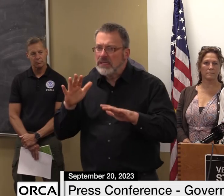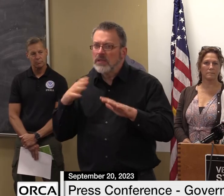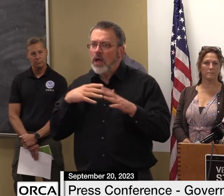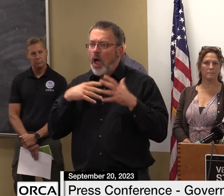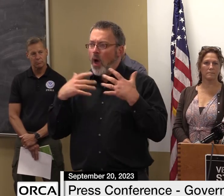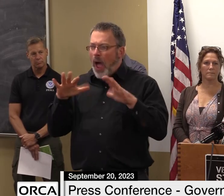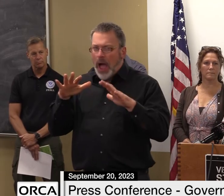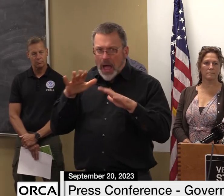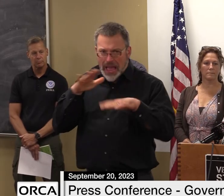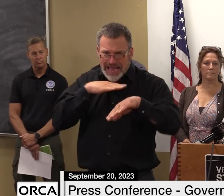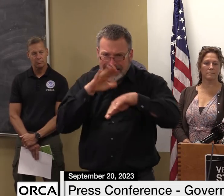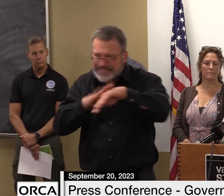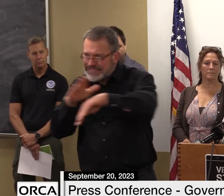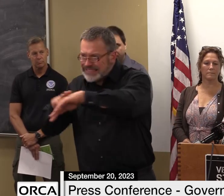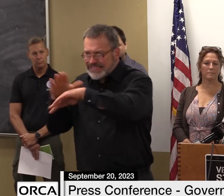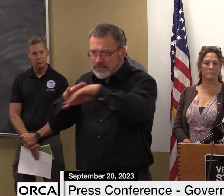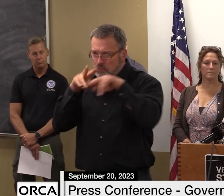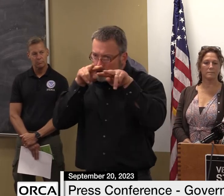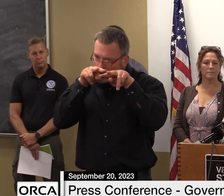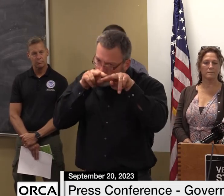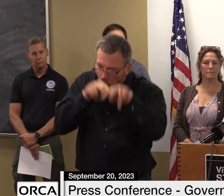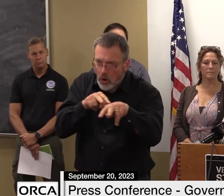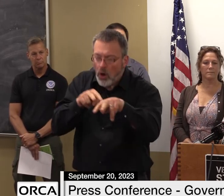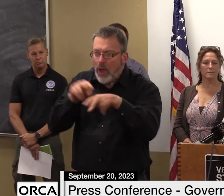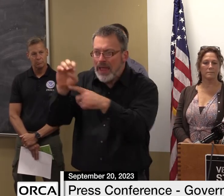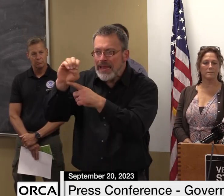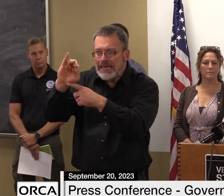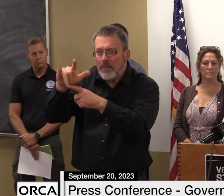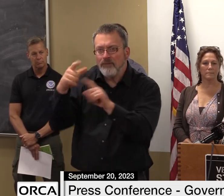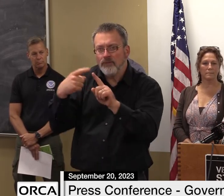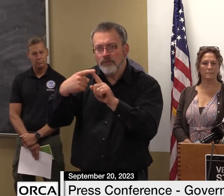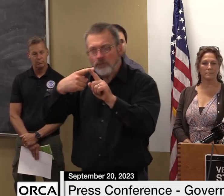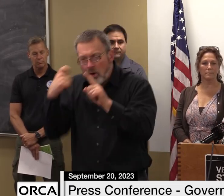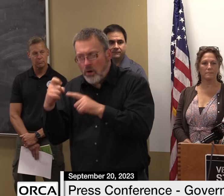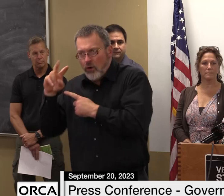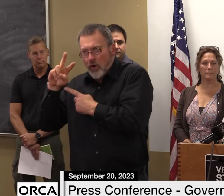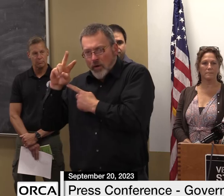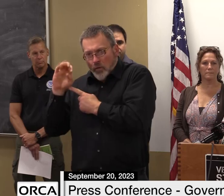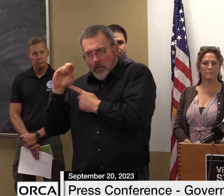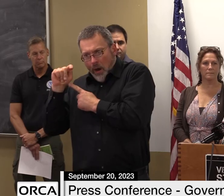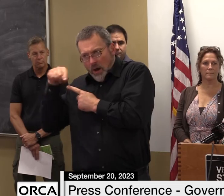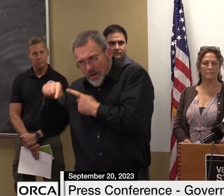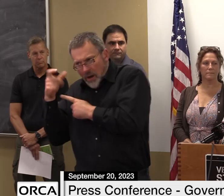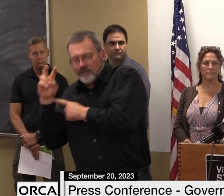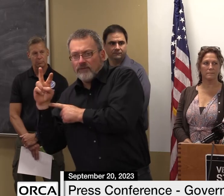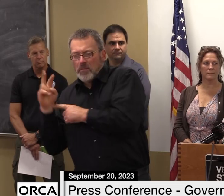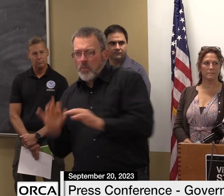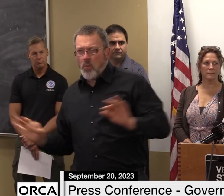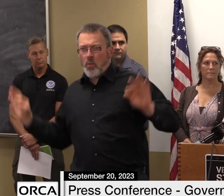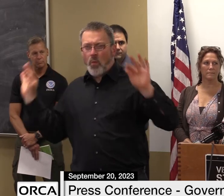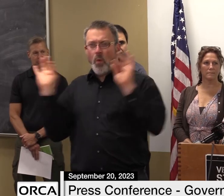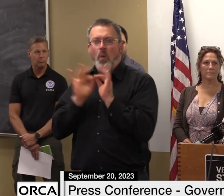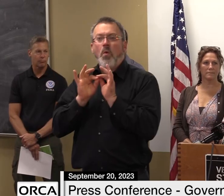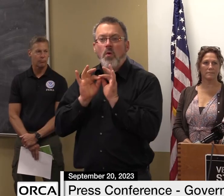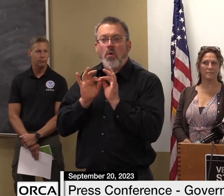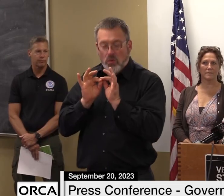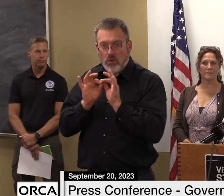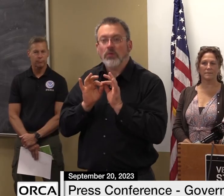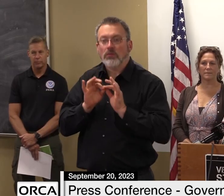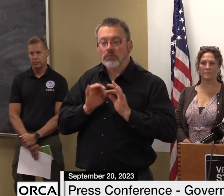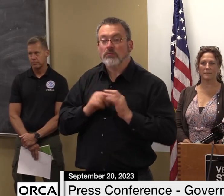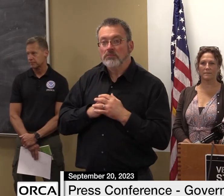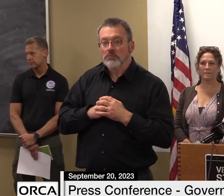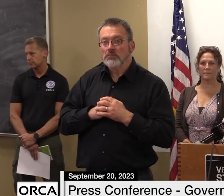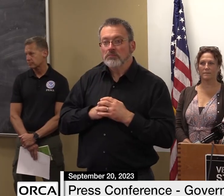announce something like this. We'll have more on this next week, and Chief Recovery Officer Farnham will address some other questions